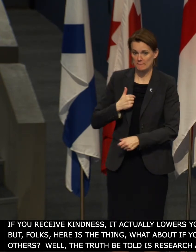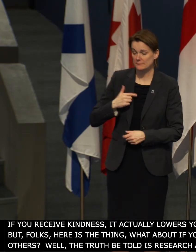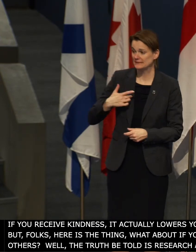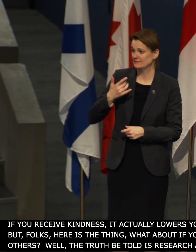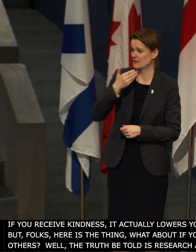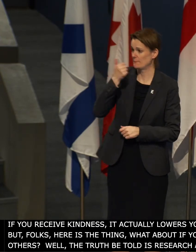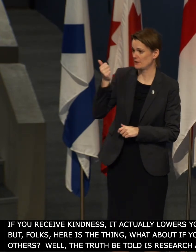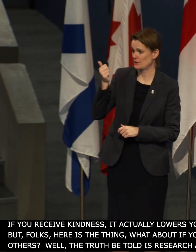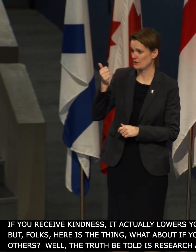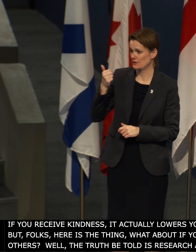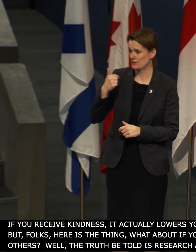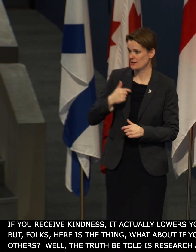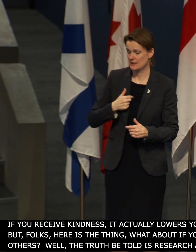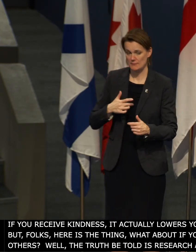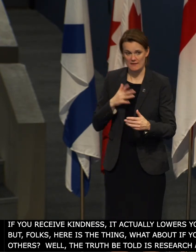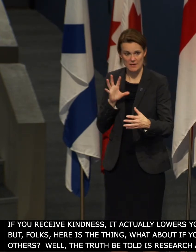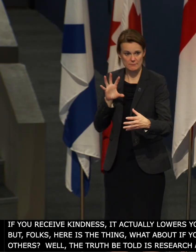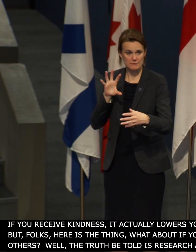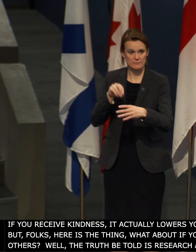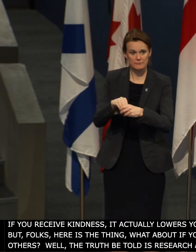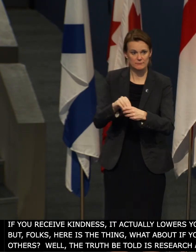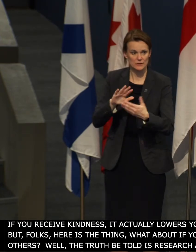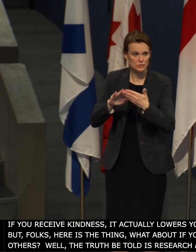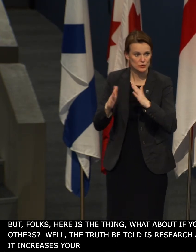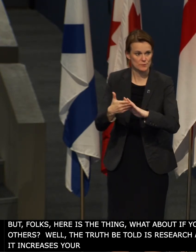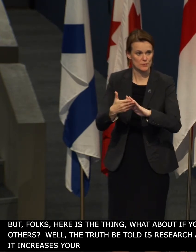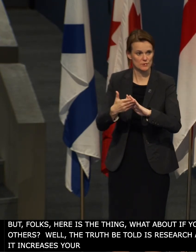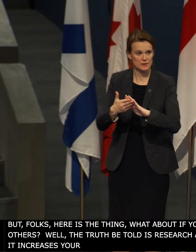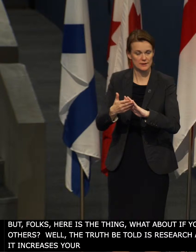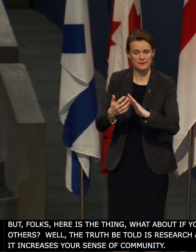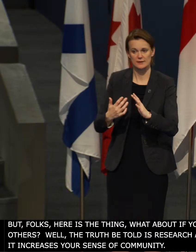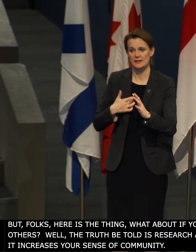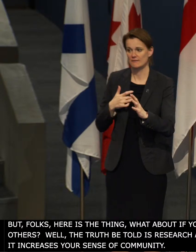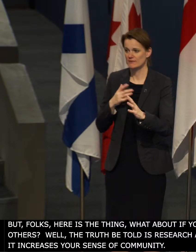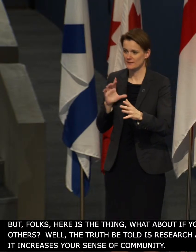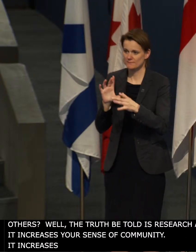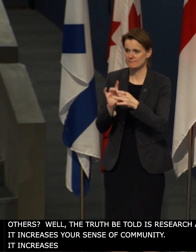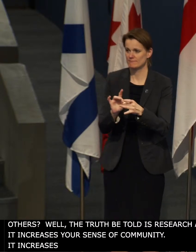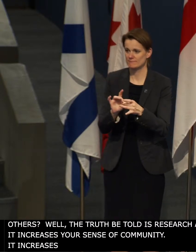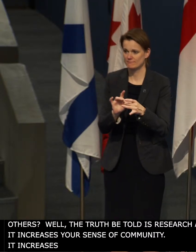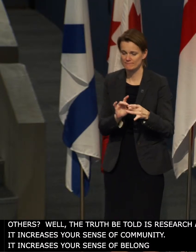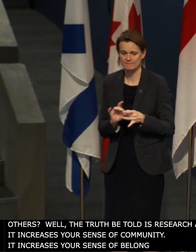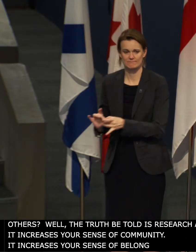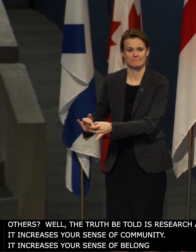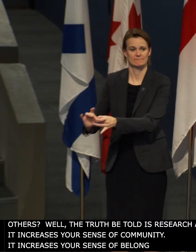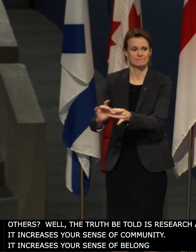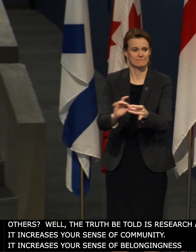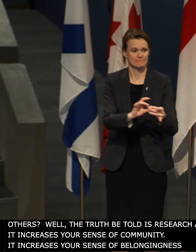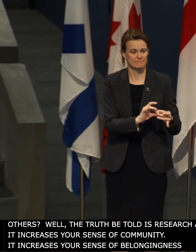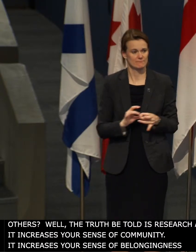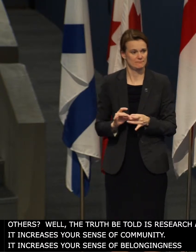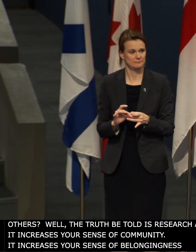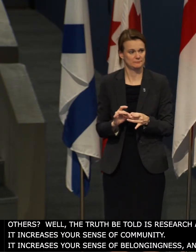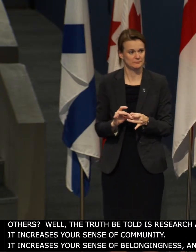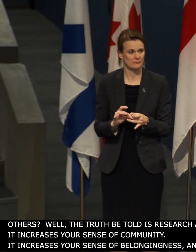It increases your sense of community. It increases your sense of belongingness. and it also improves